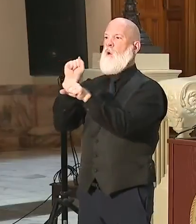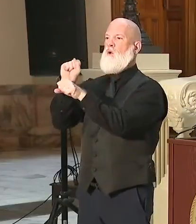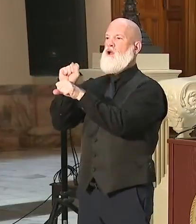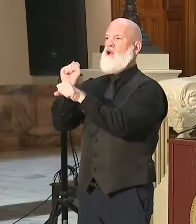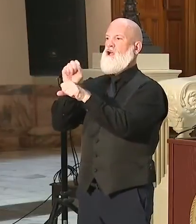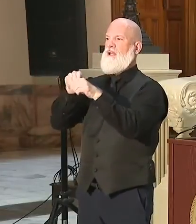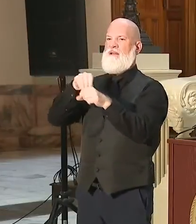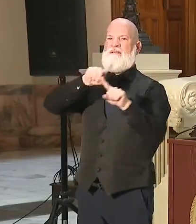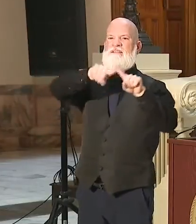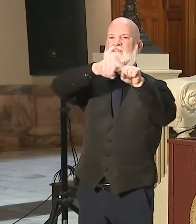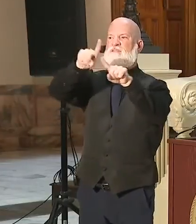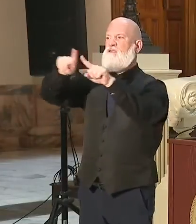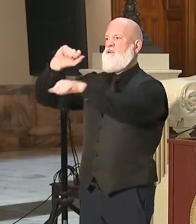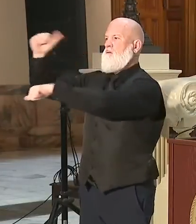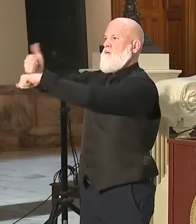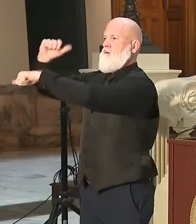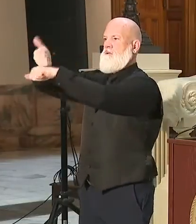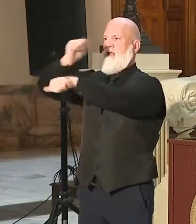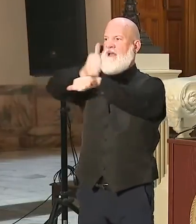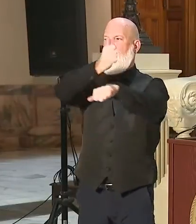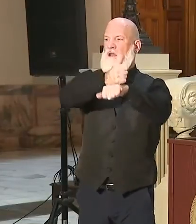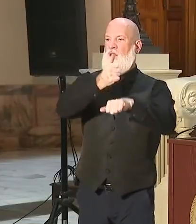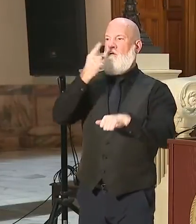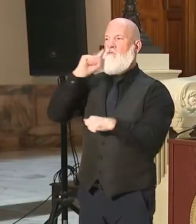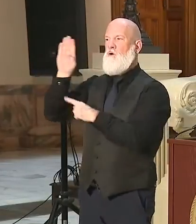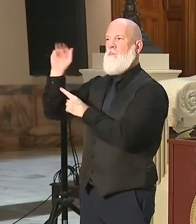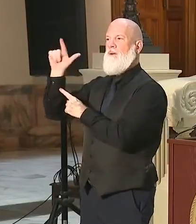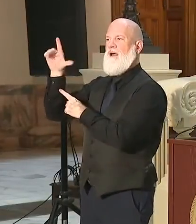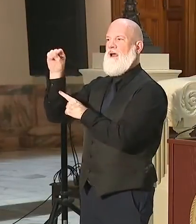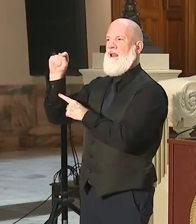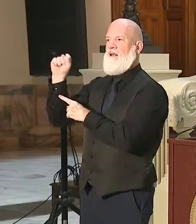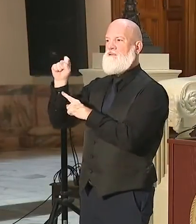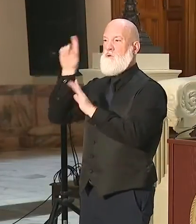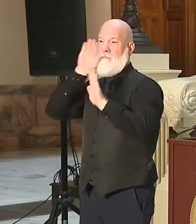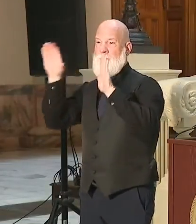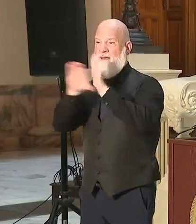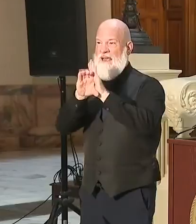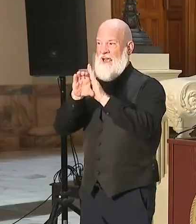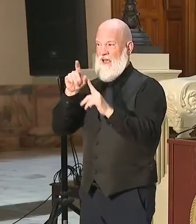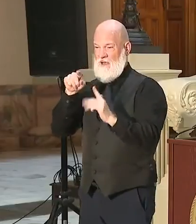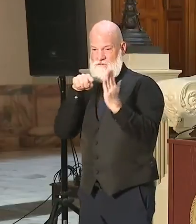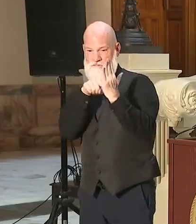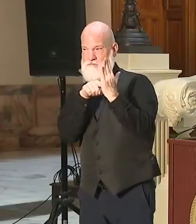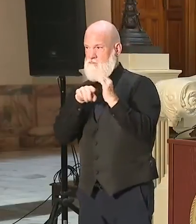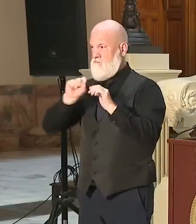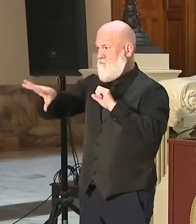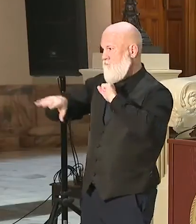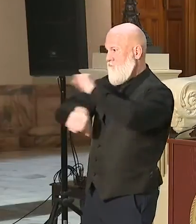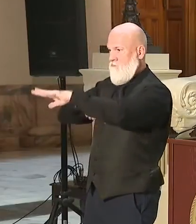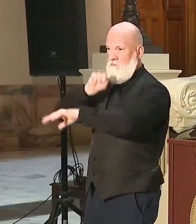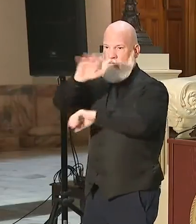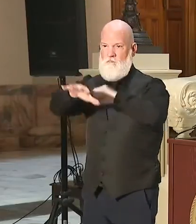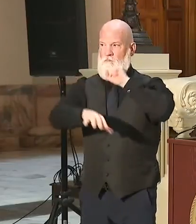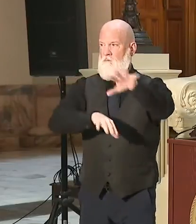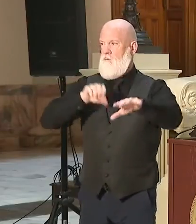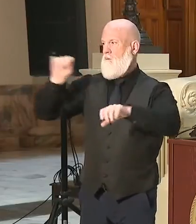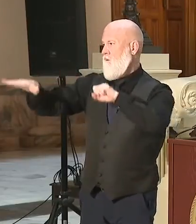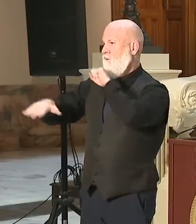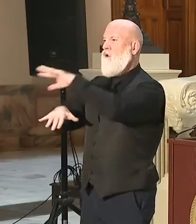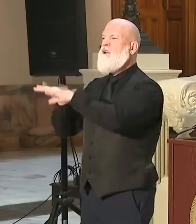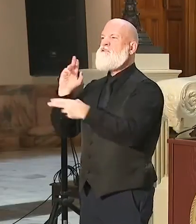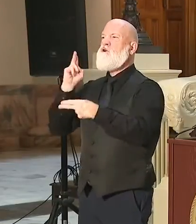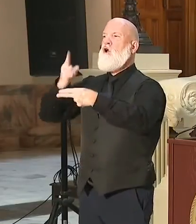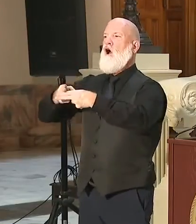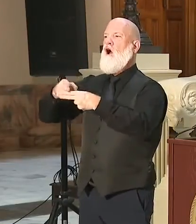that, they have to use something called Microsoft Q, or MSQ. Now the MSQ configuration for this was just